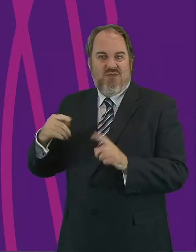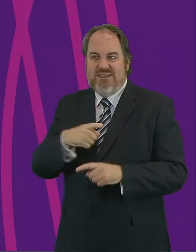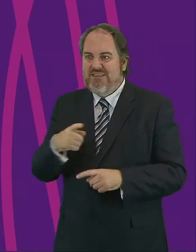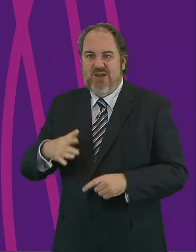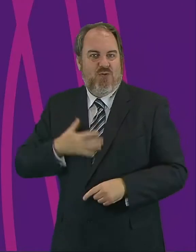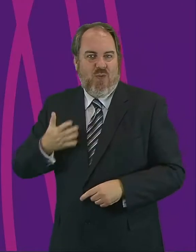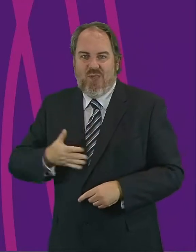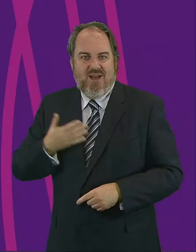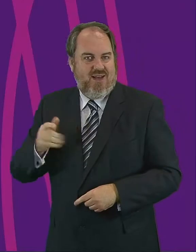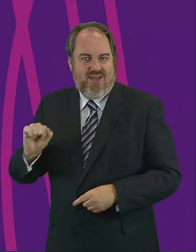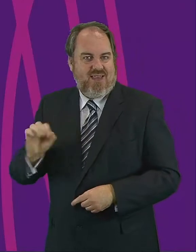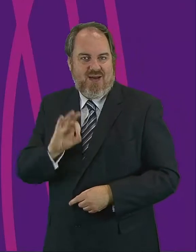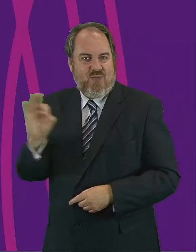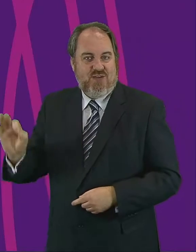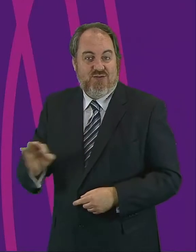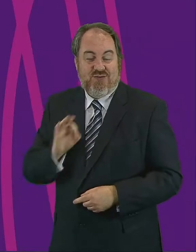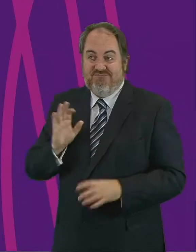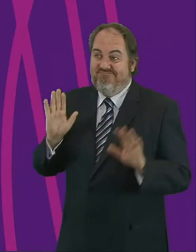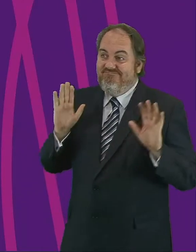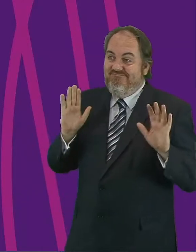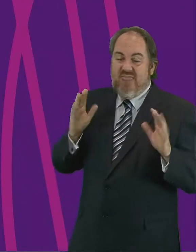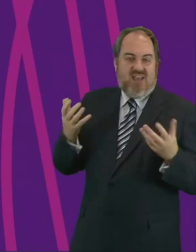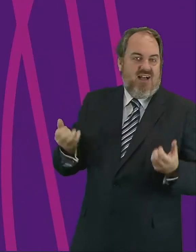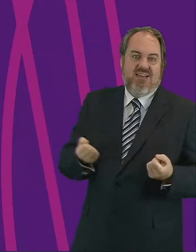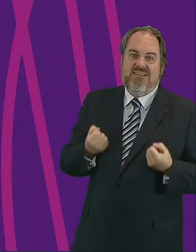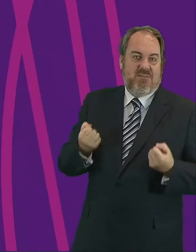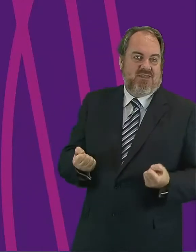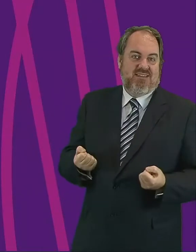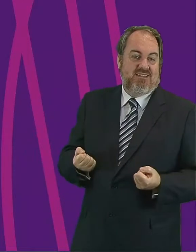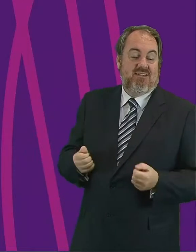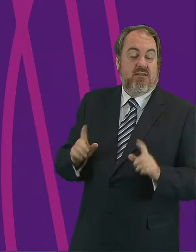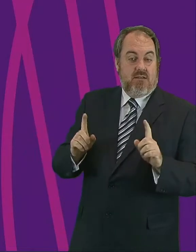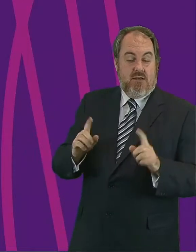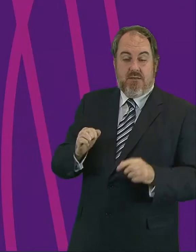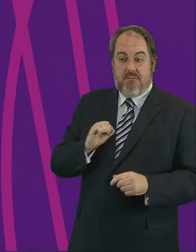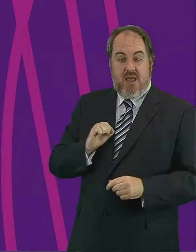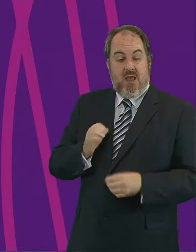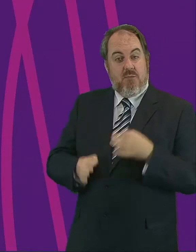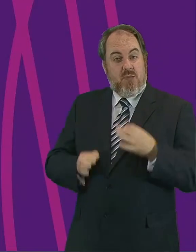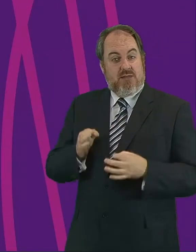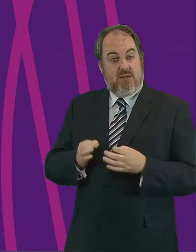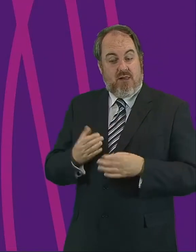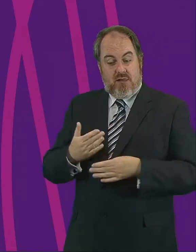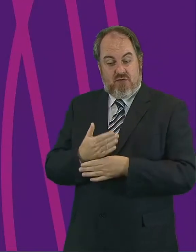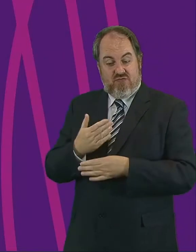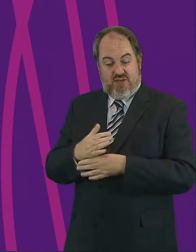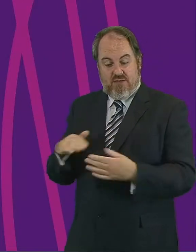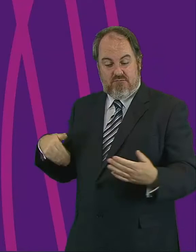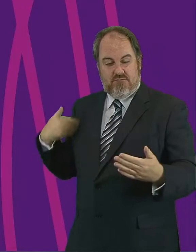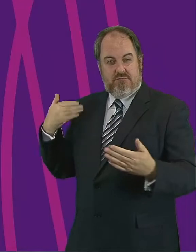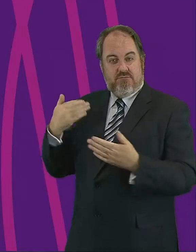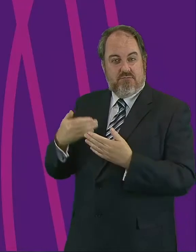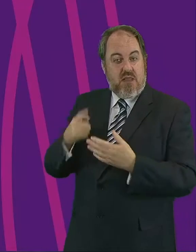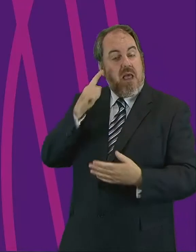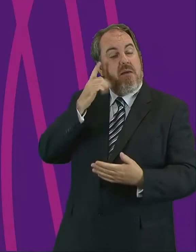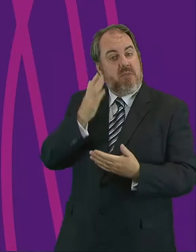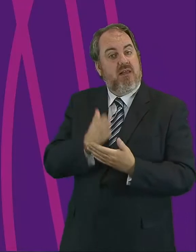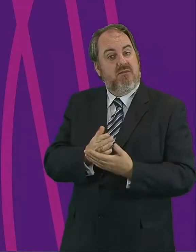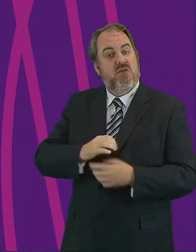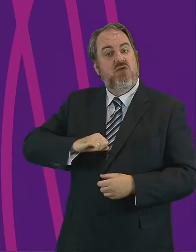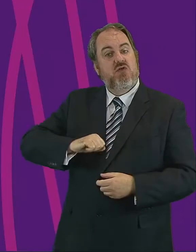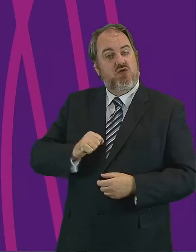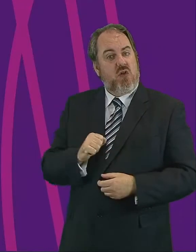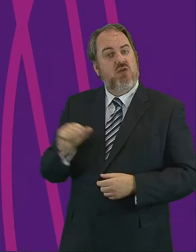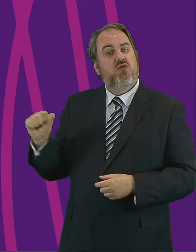isn't it? They can't really take a word of truth. I've spent my political career believing that Scotland should be a normal